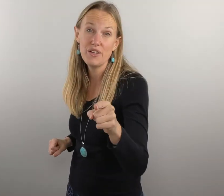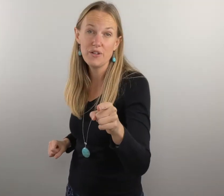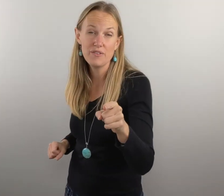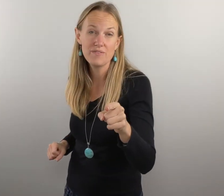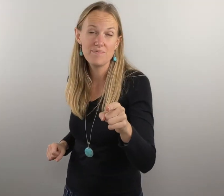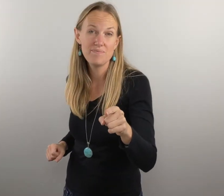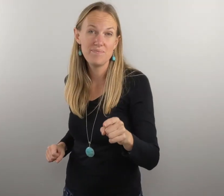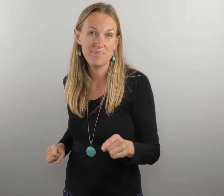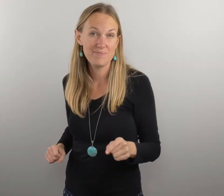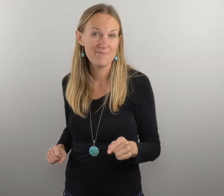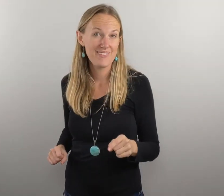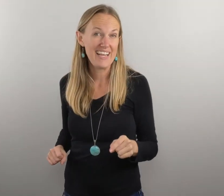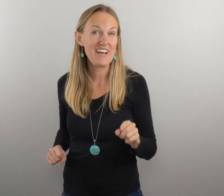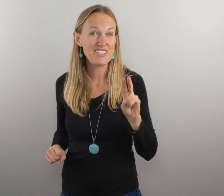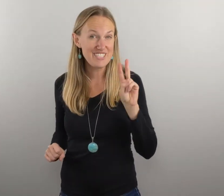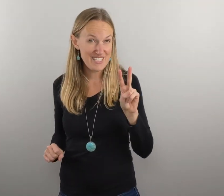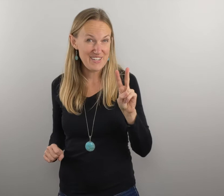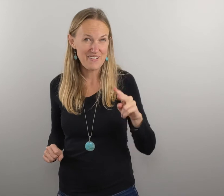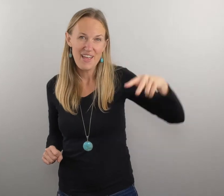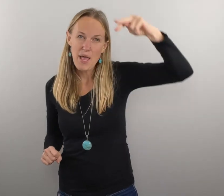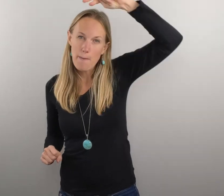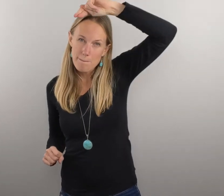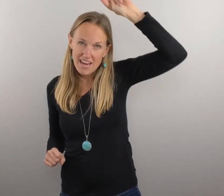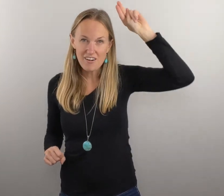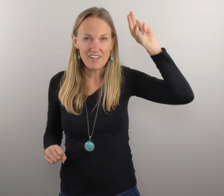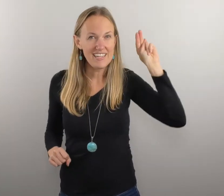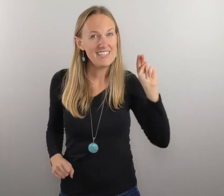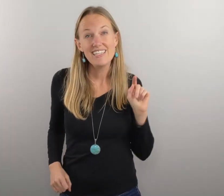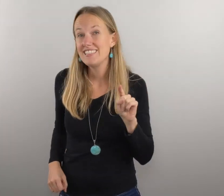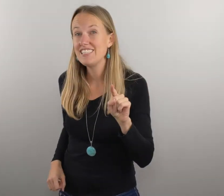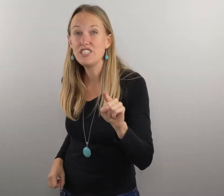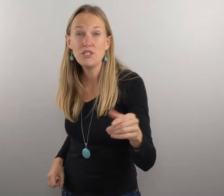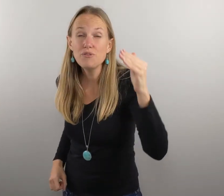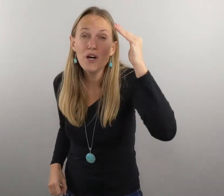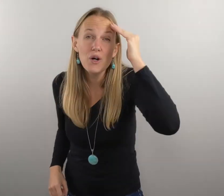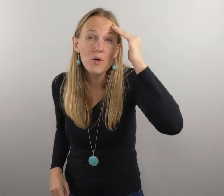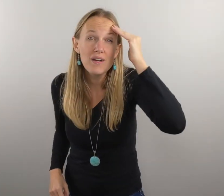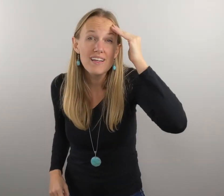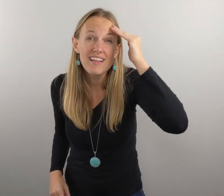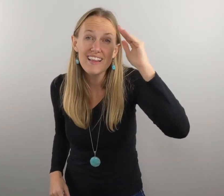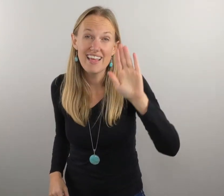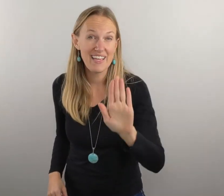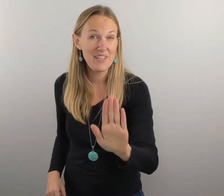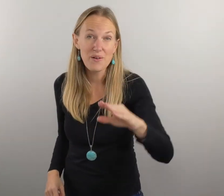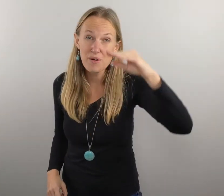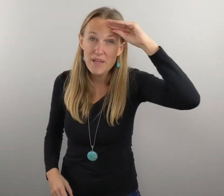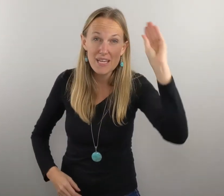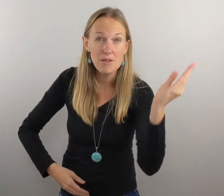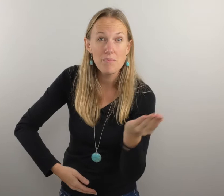you. Okay, now verse 2. Mary, did you know that your baby